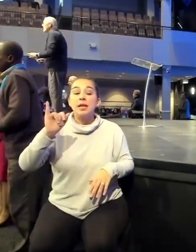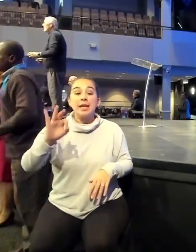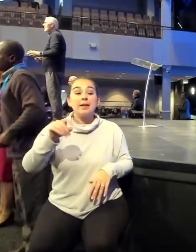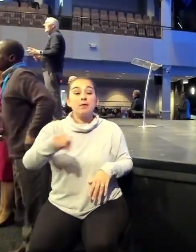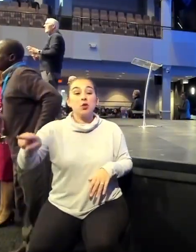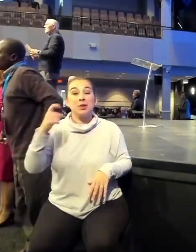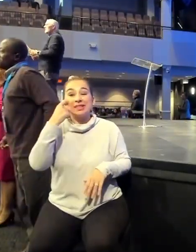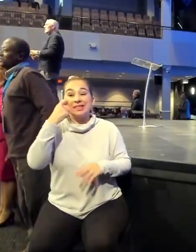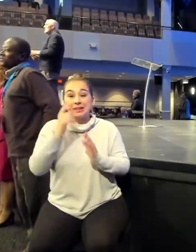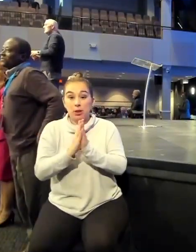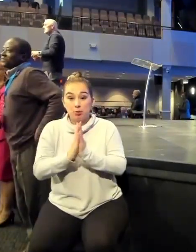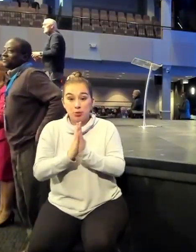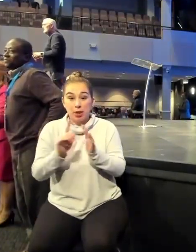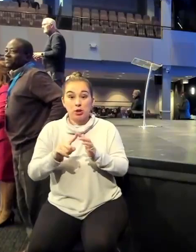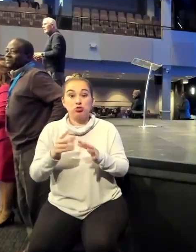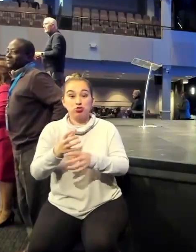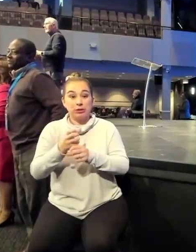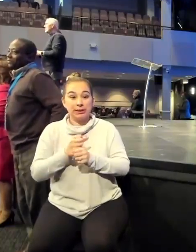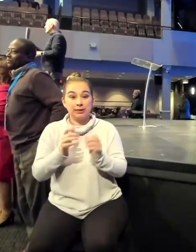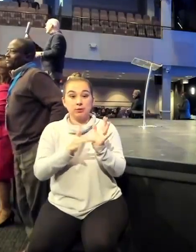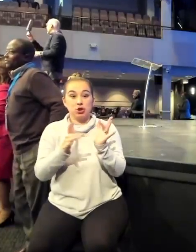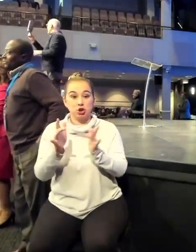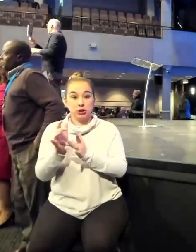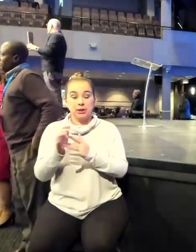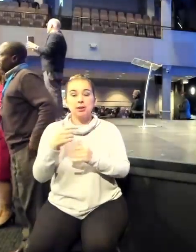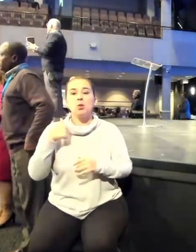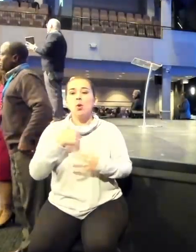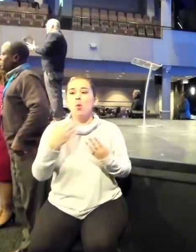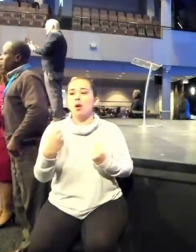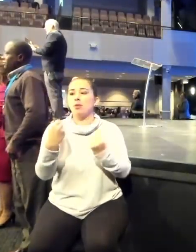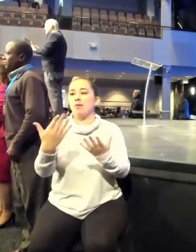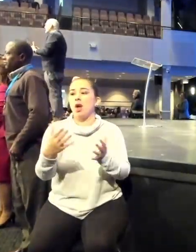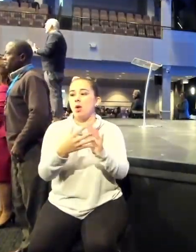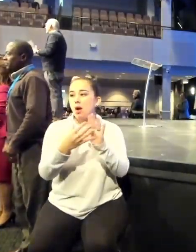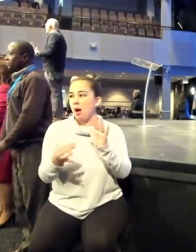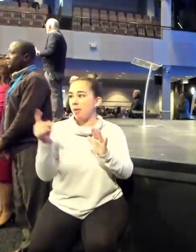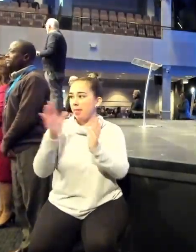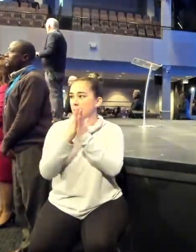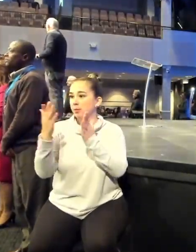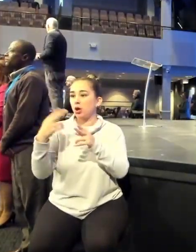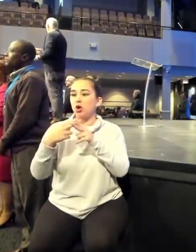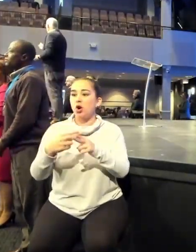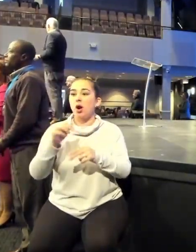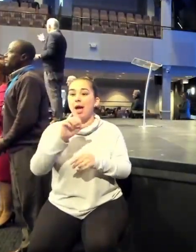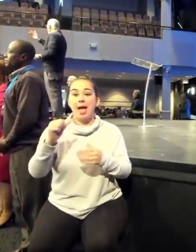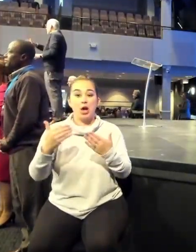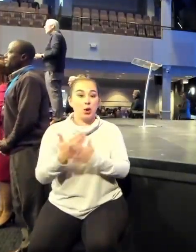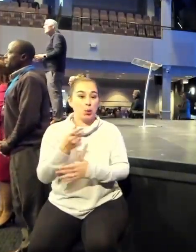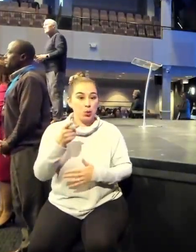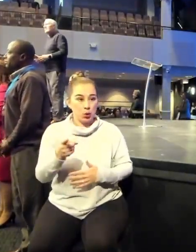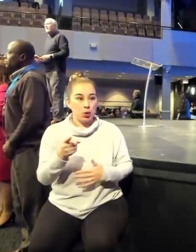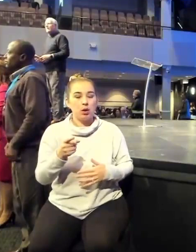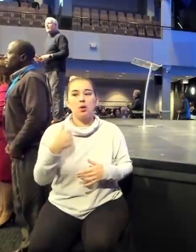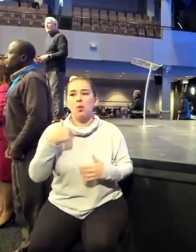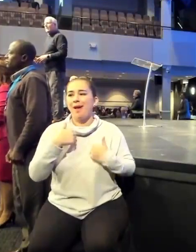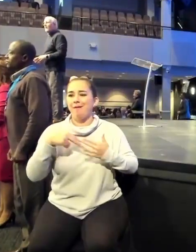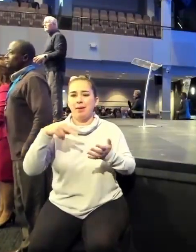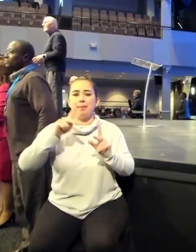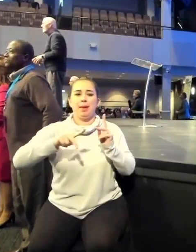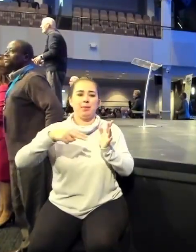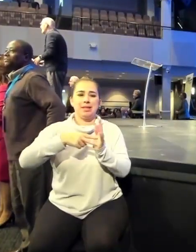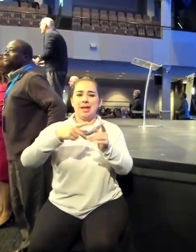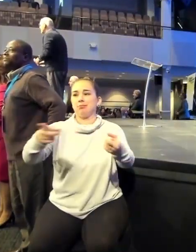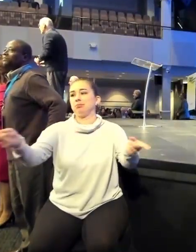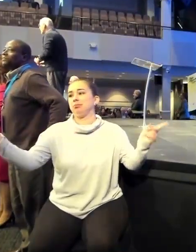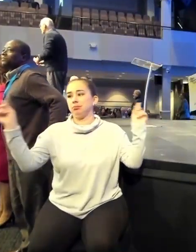If you prayed that prayer to receive Jesus in your life, we'd like to give you a copy of this little book called A New You. And there are people literally around the worship center ready